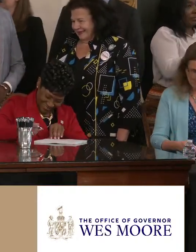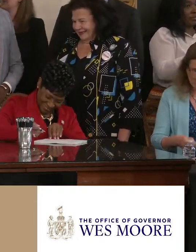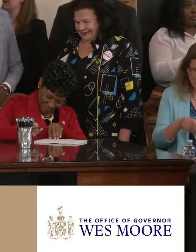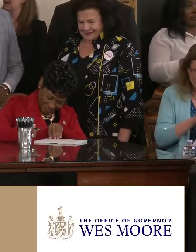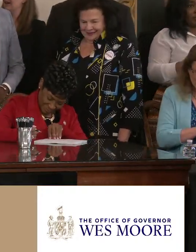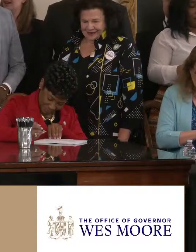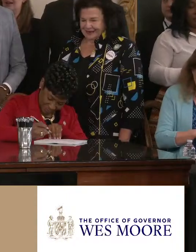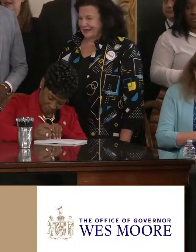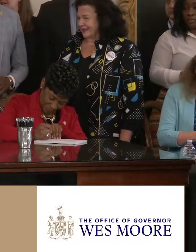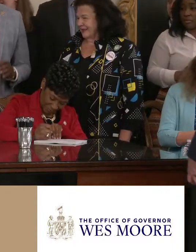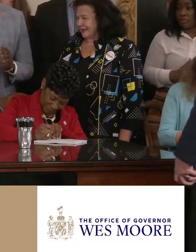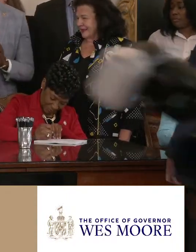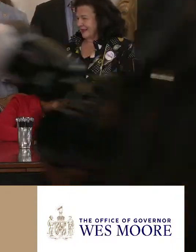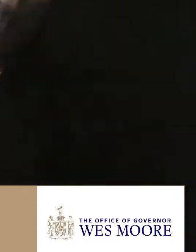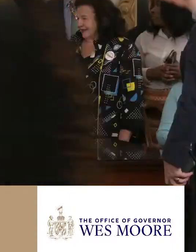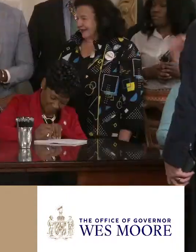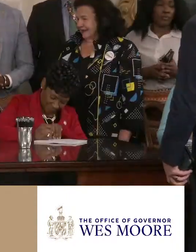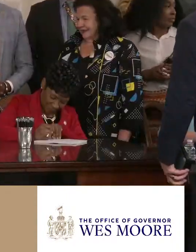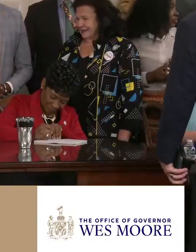I know it's a tight fit.